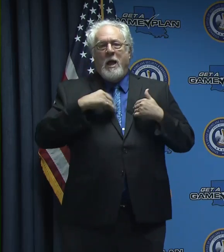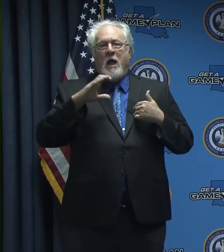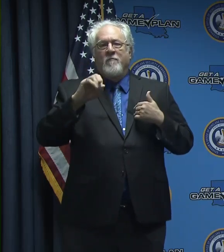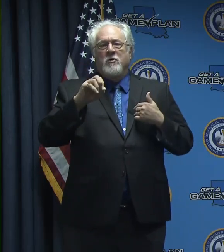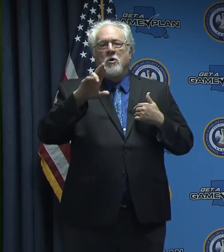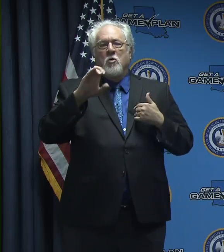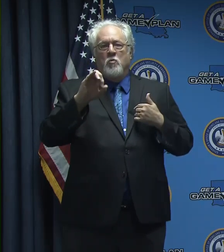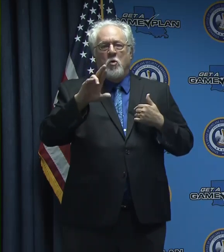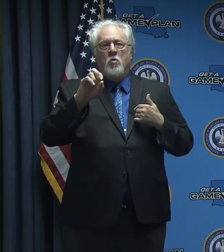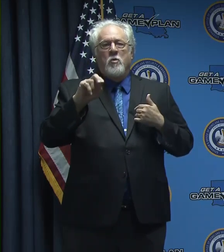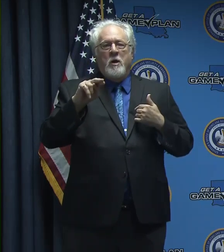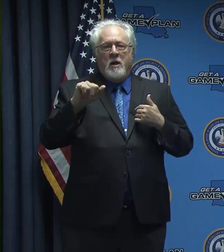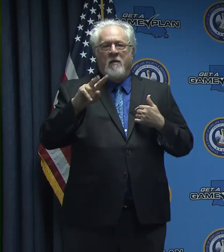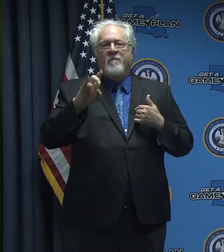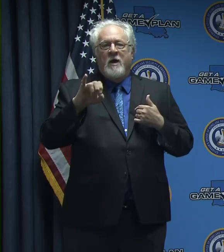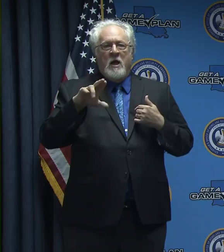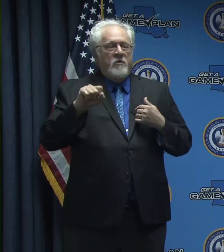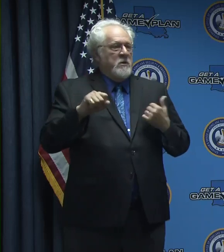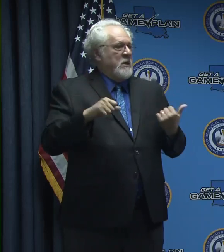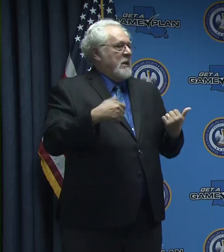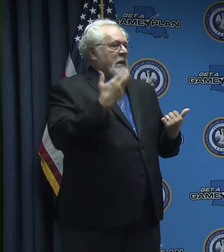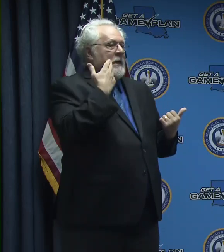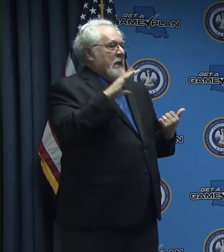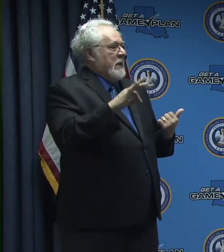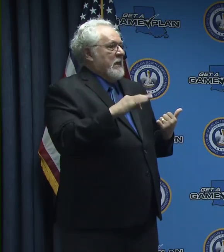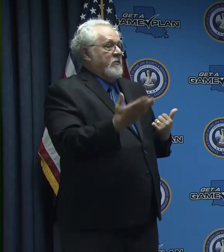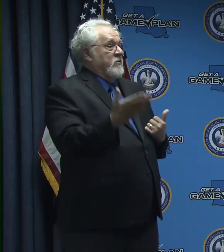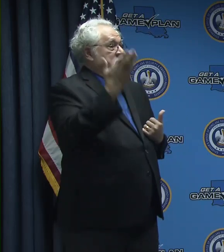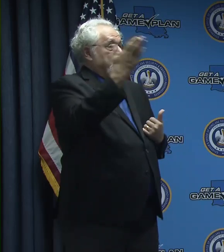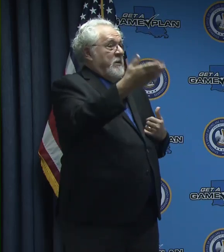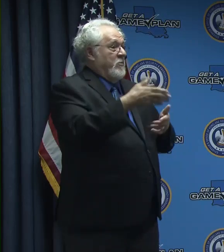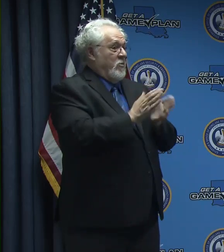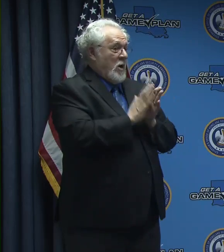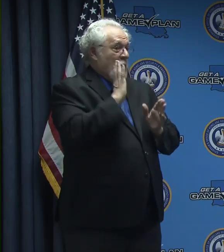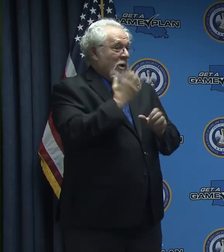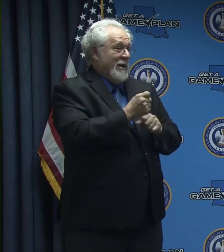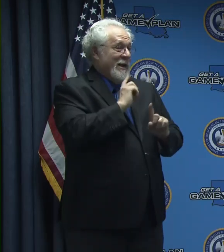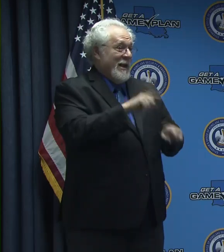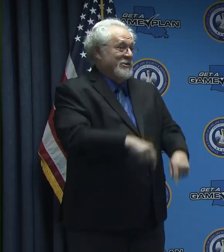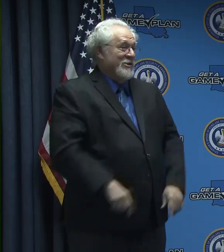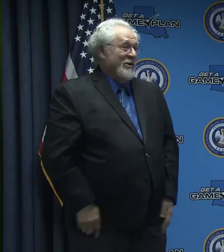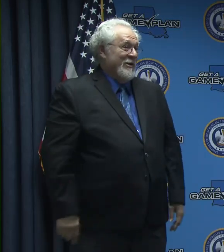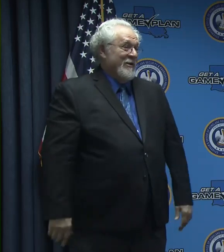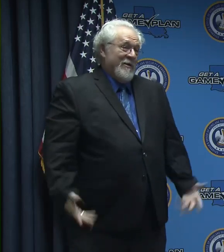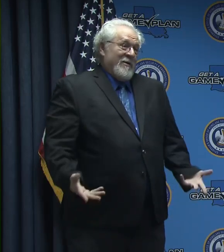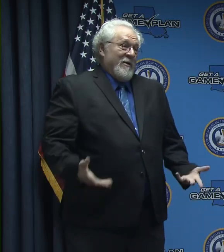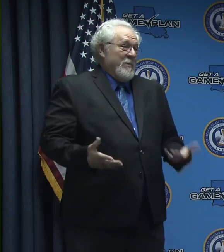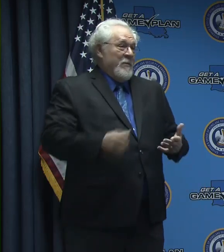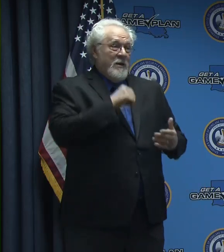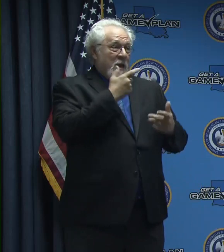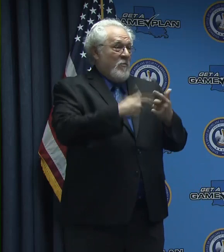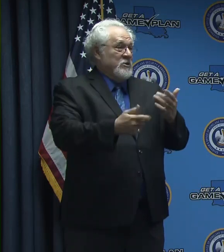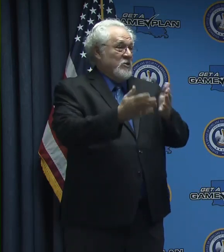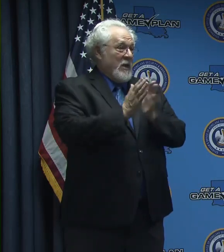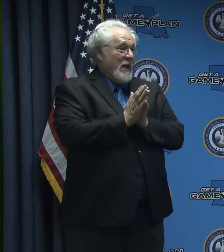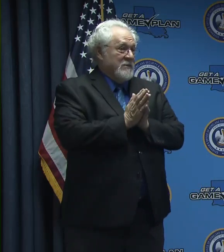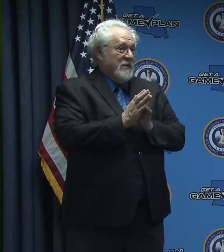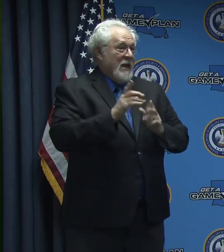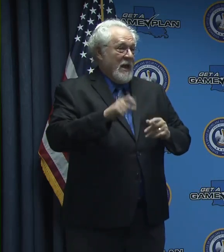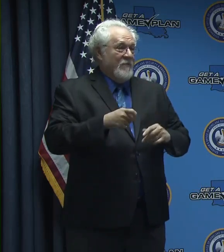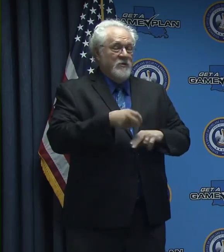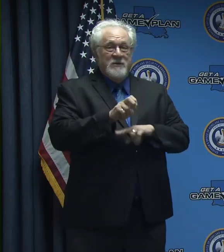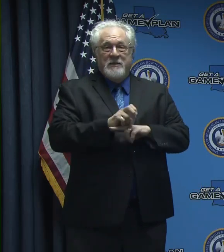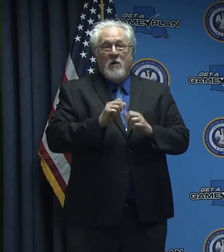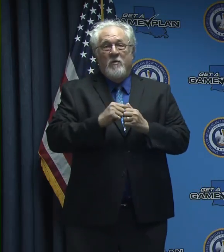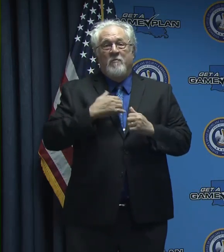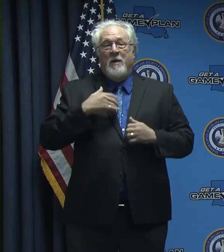clusters confirmed there. I don't know, but if you submit the request, you'll get an answer. It may not be what you're asking for, because I'd have to sit down